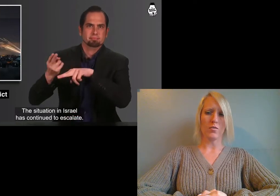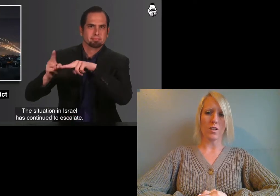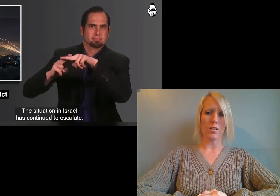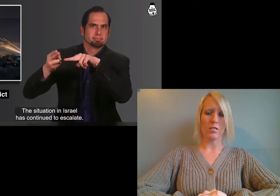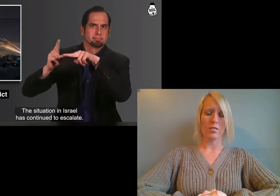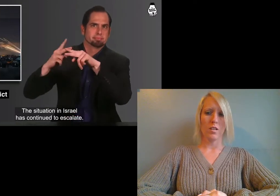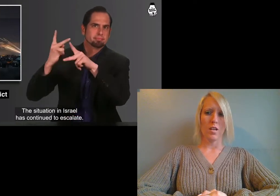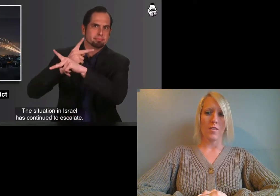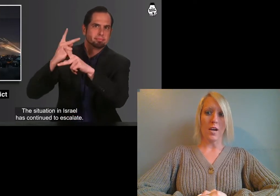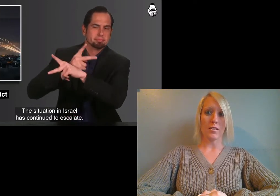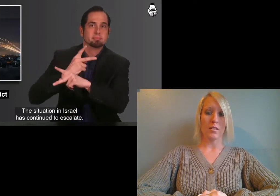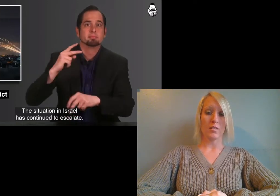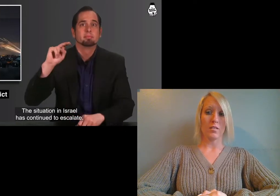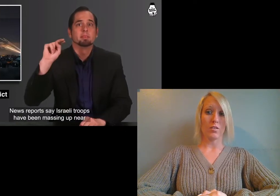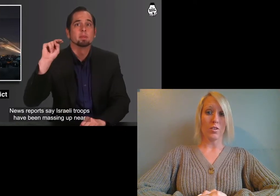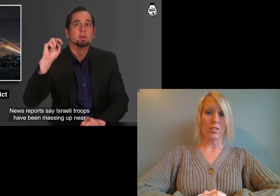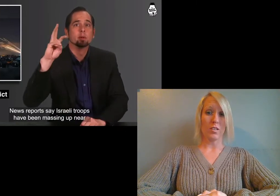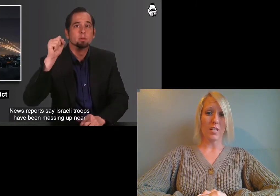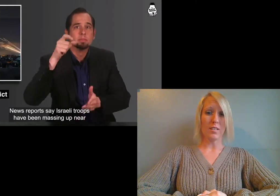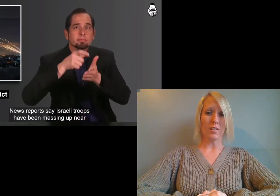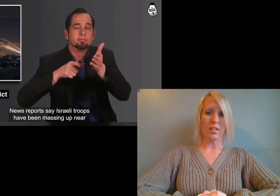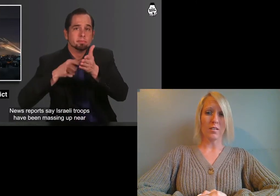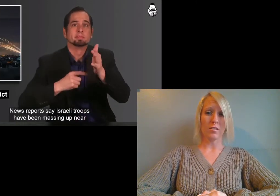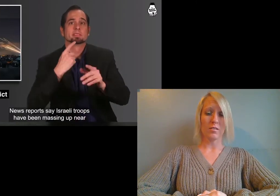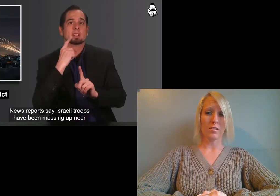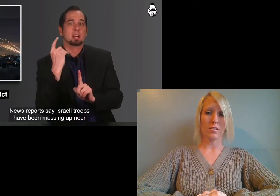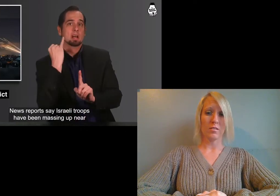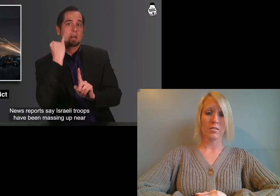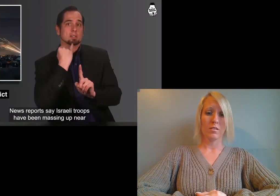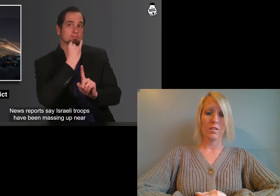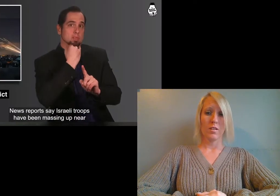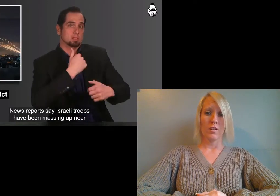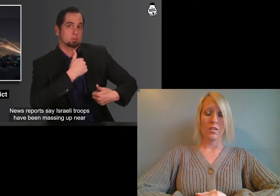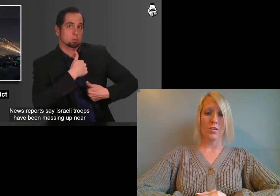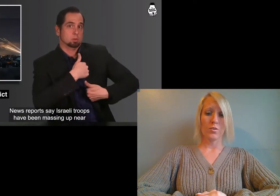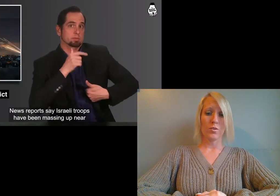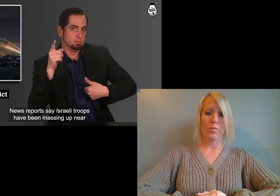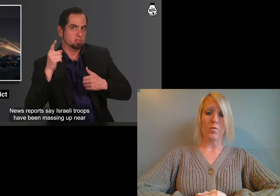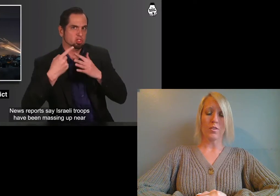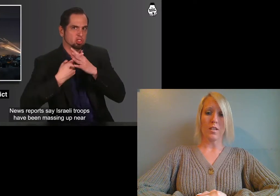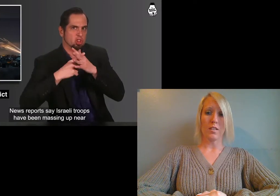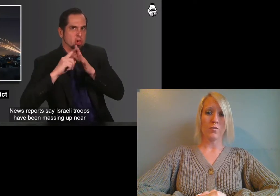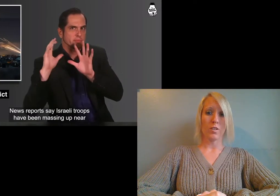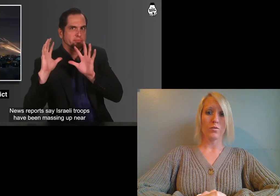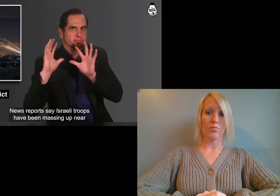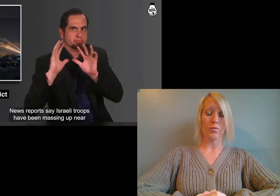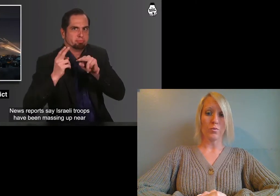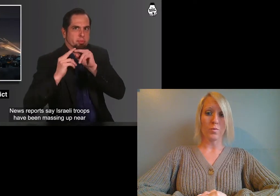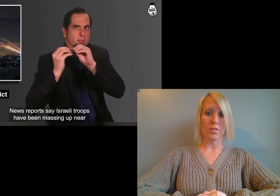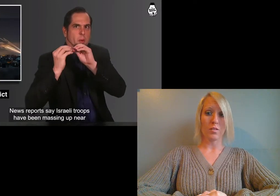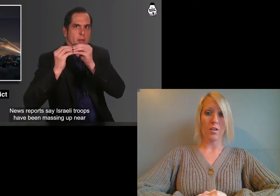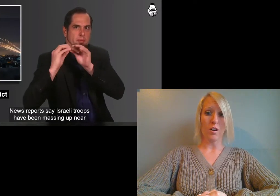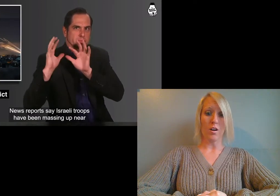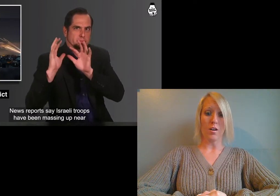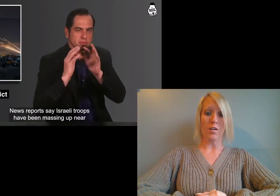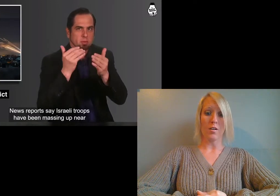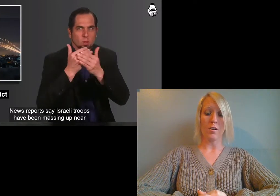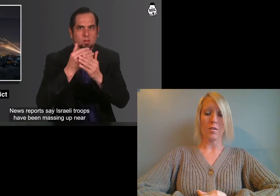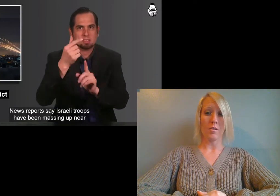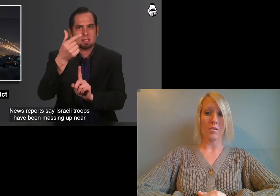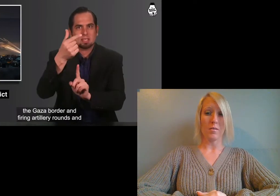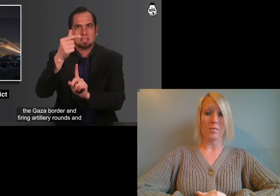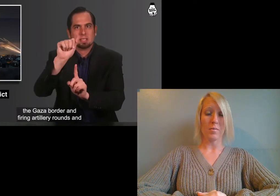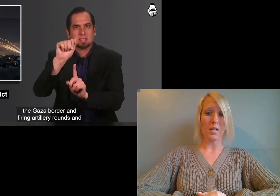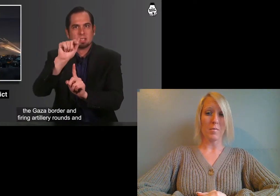in Israel that's starting to escalate. The news reports that Israel troops